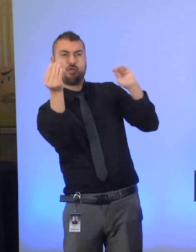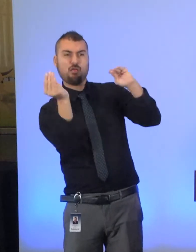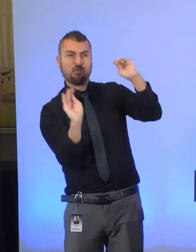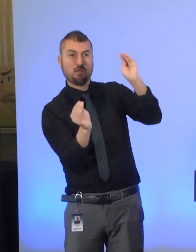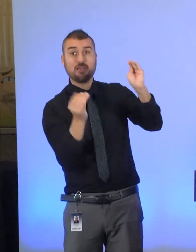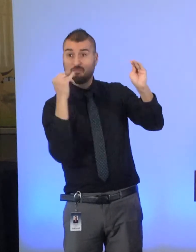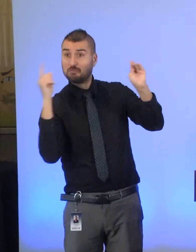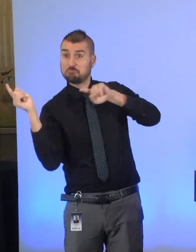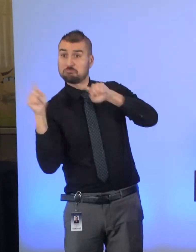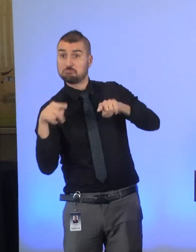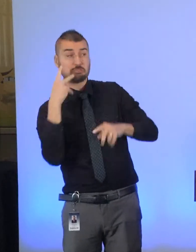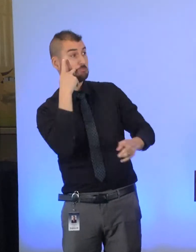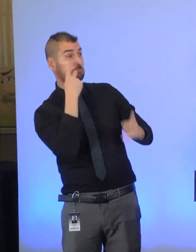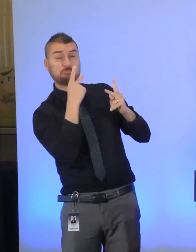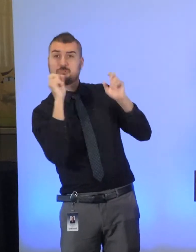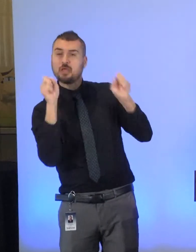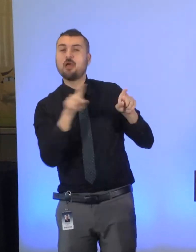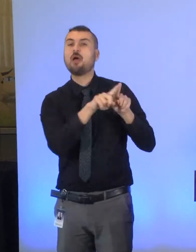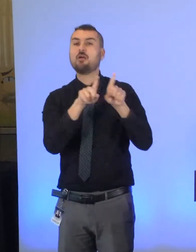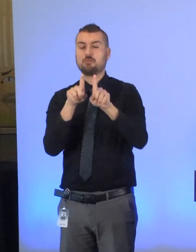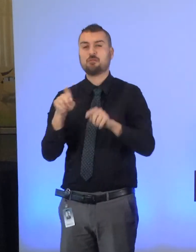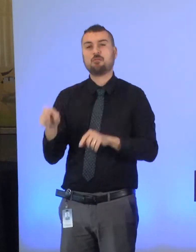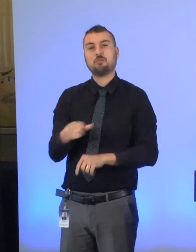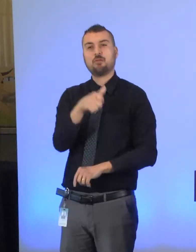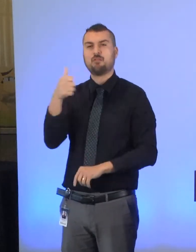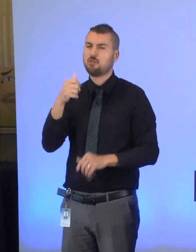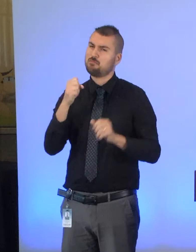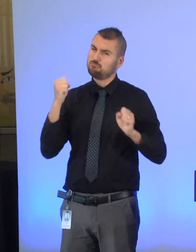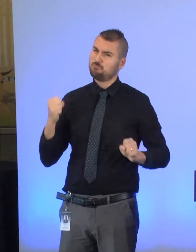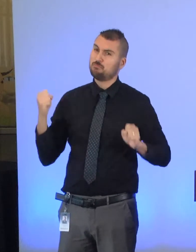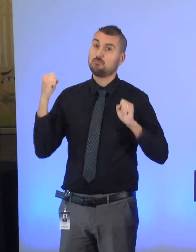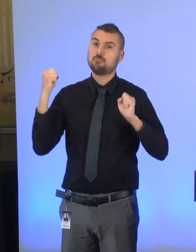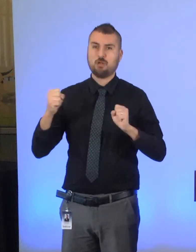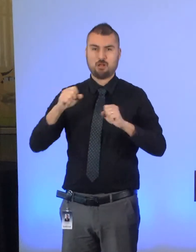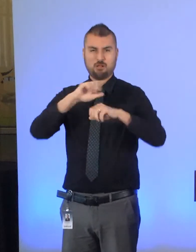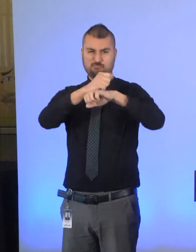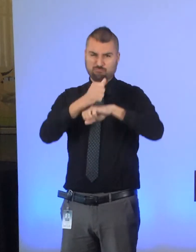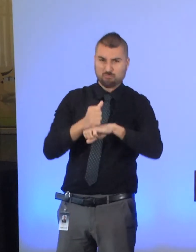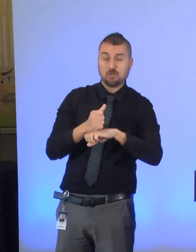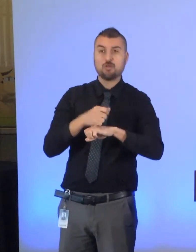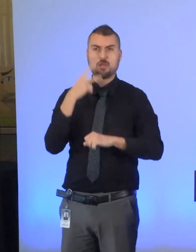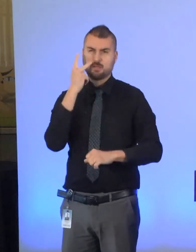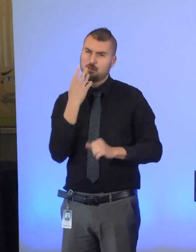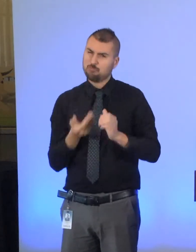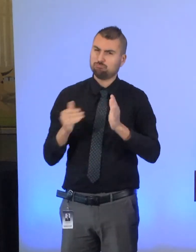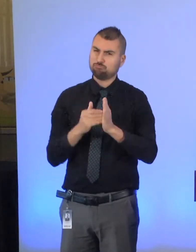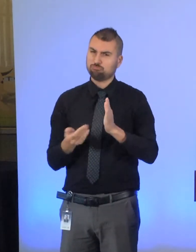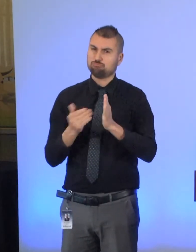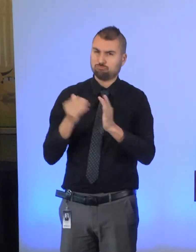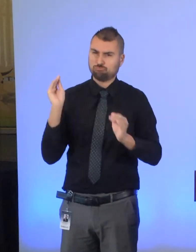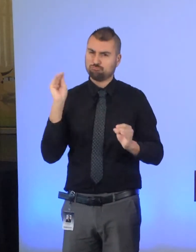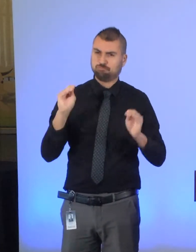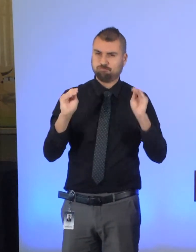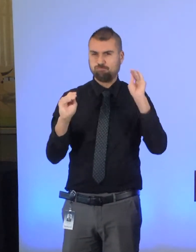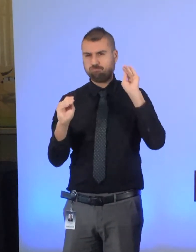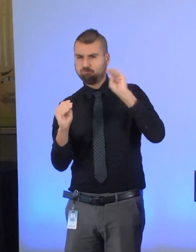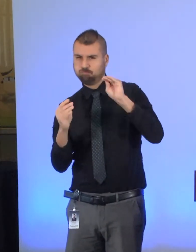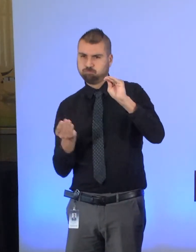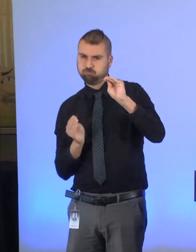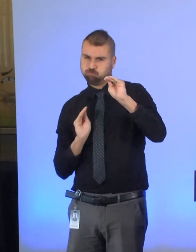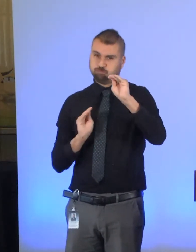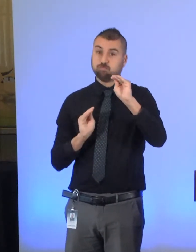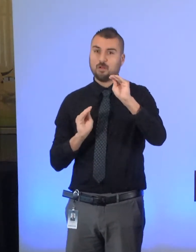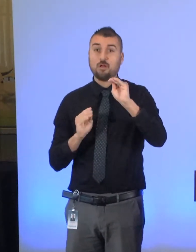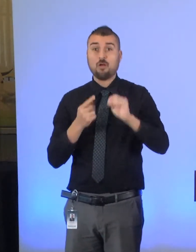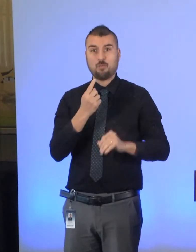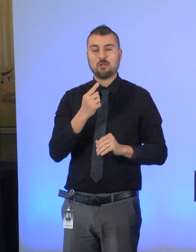addition, there are some really predominant forms that you see repeated over and over again, one of which are actually